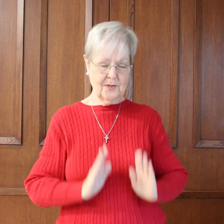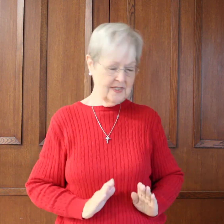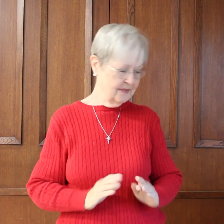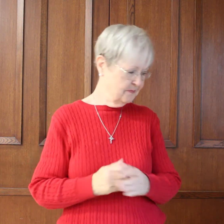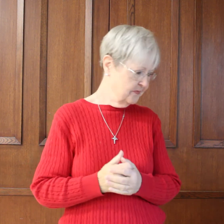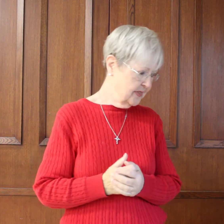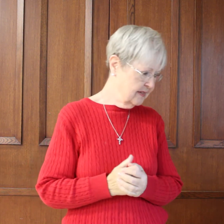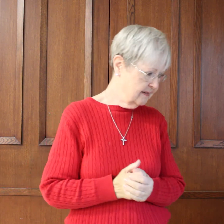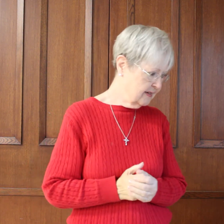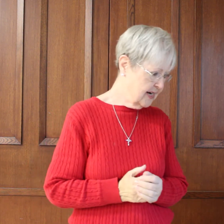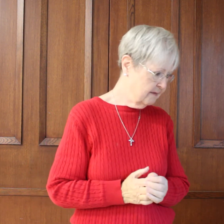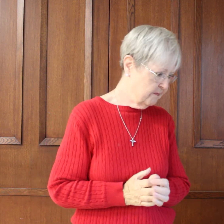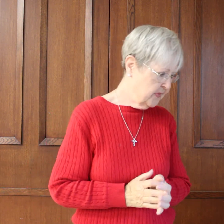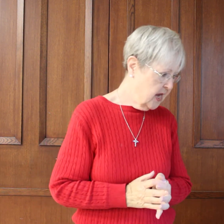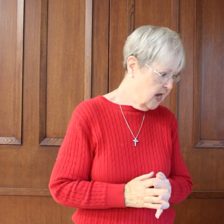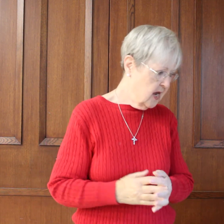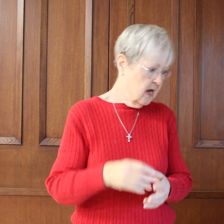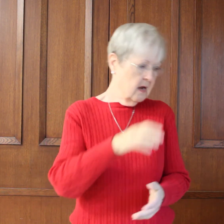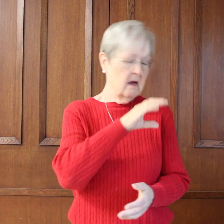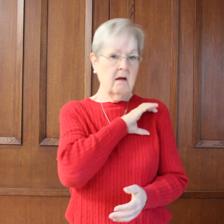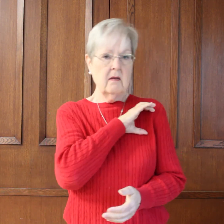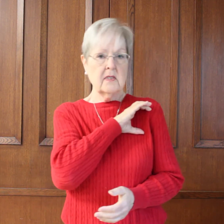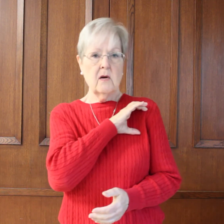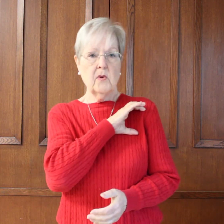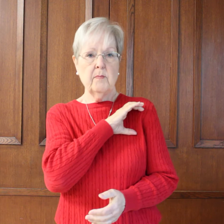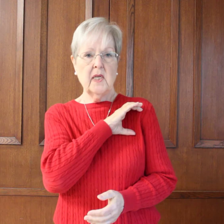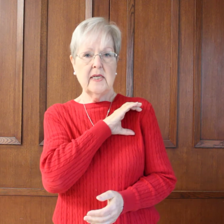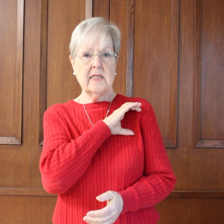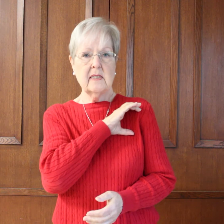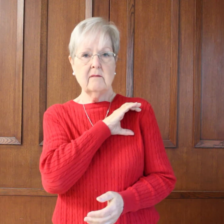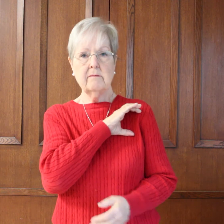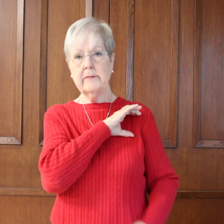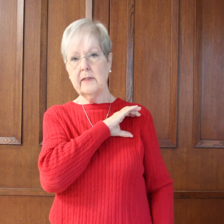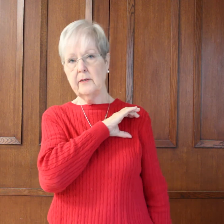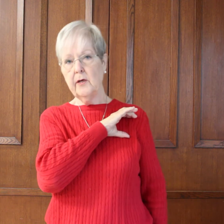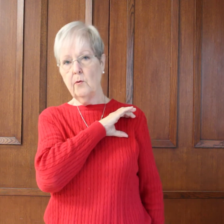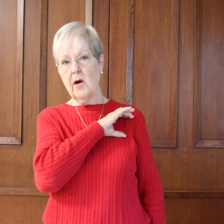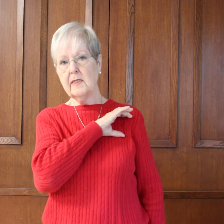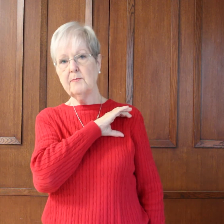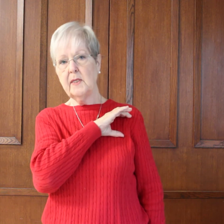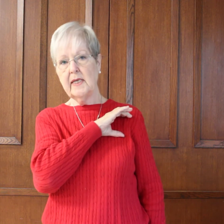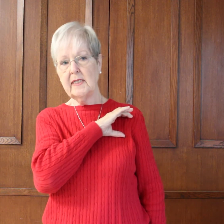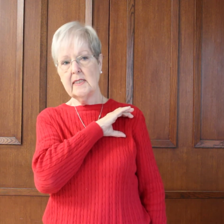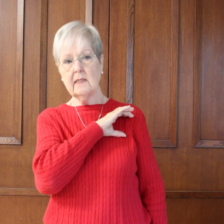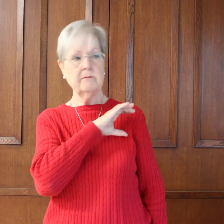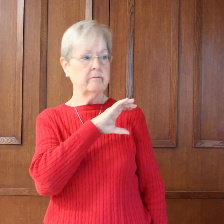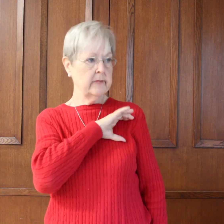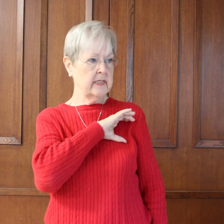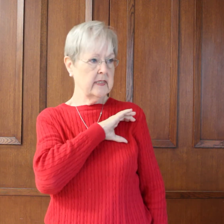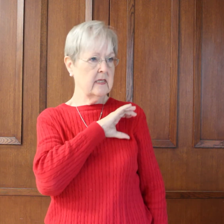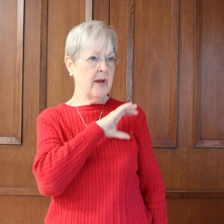person. Okay. Let's go with police. You know why it's police. This is the